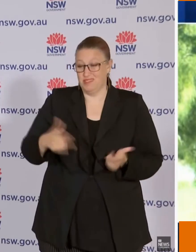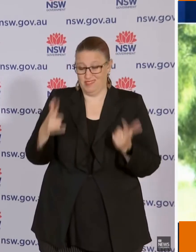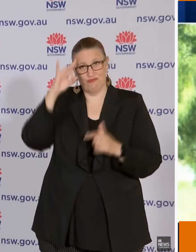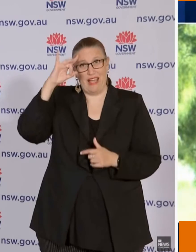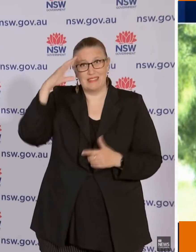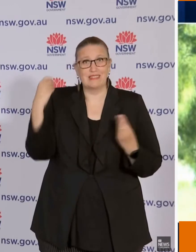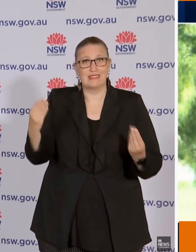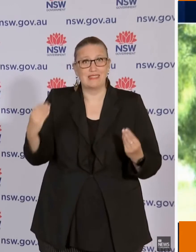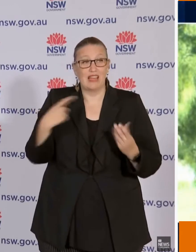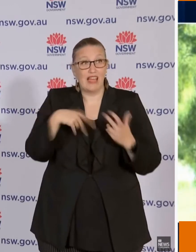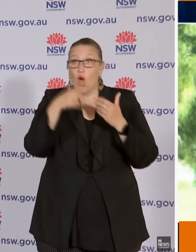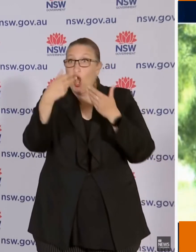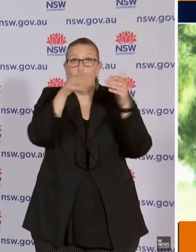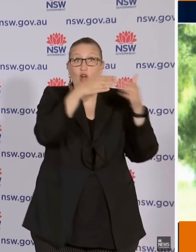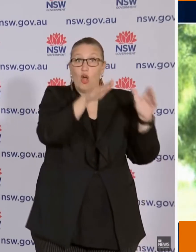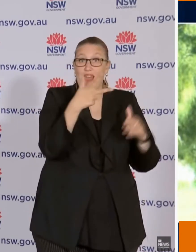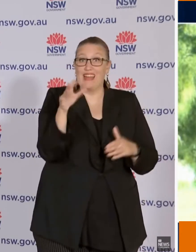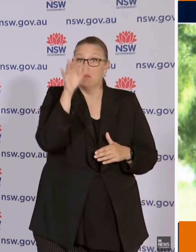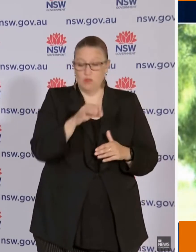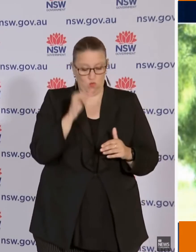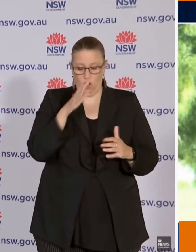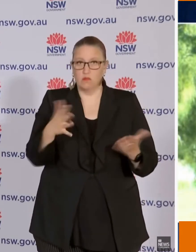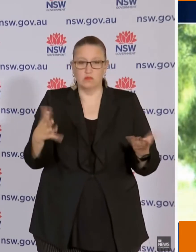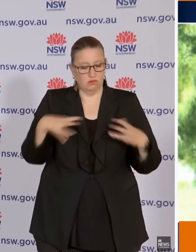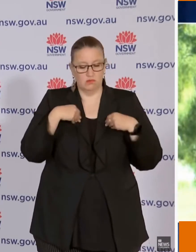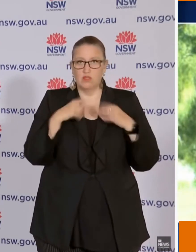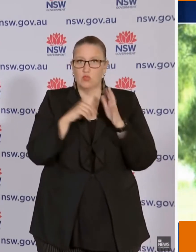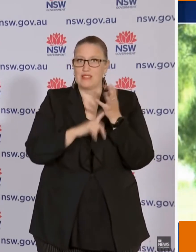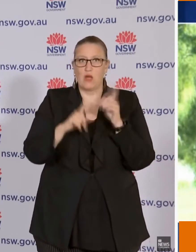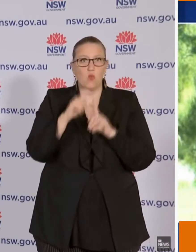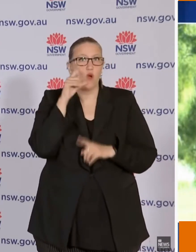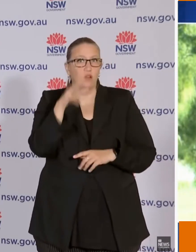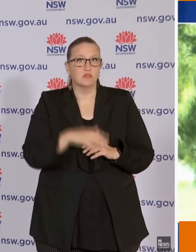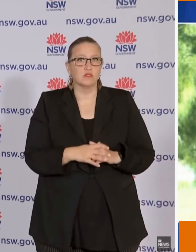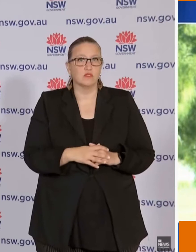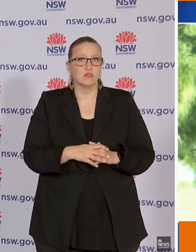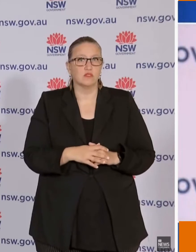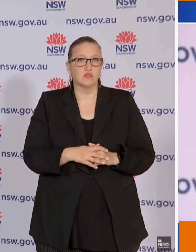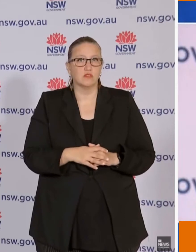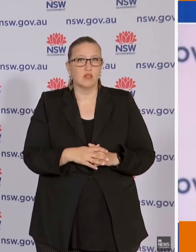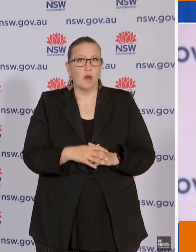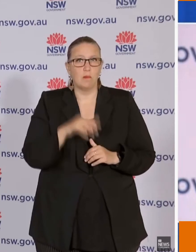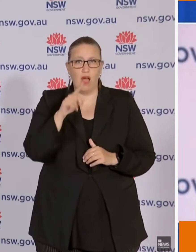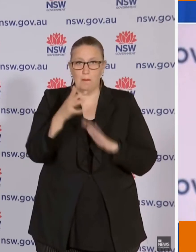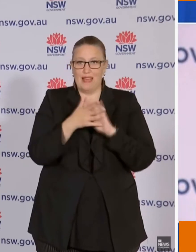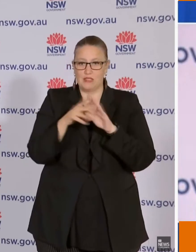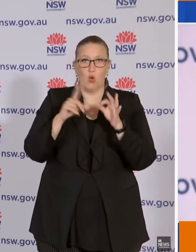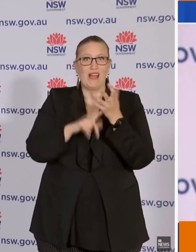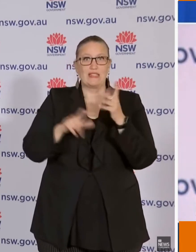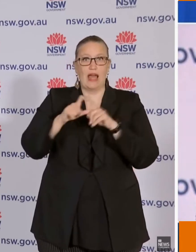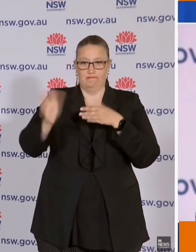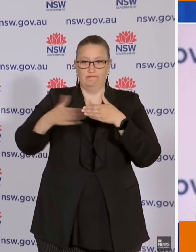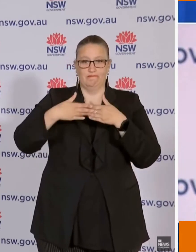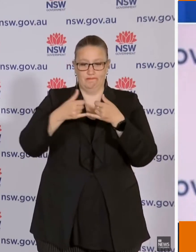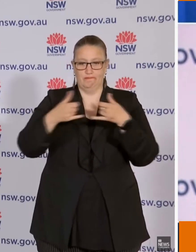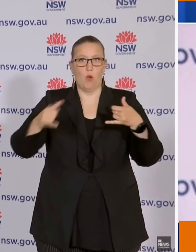So, further date question, are you going to open international borders if domestic borders are closed? Well, that is a conversation we'll have